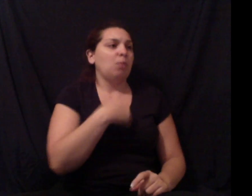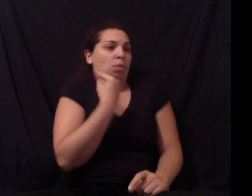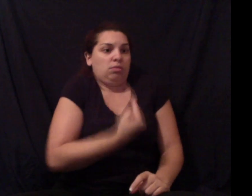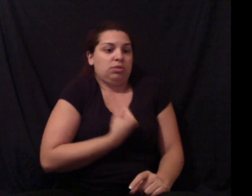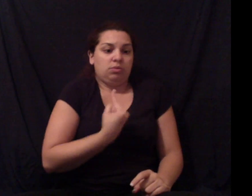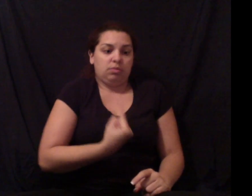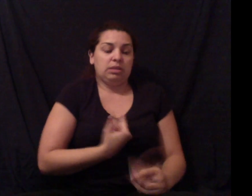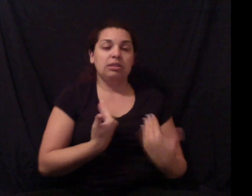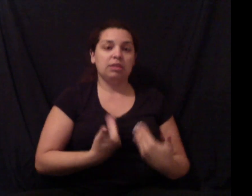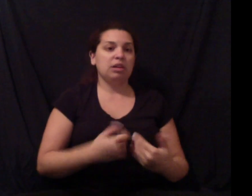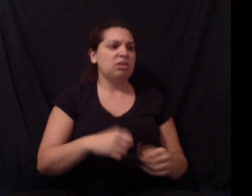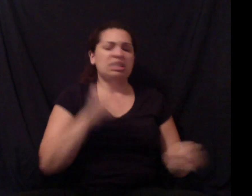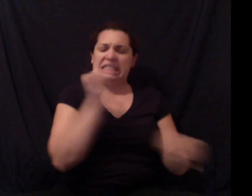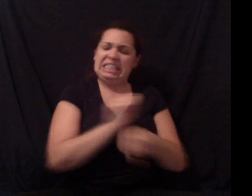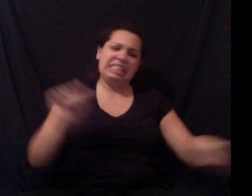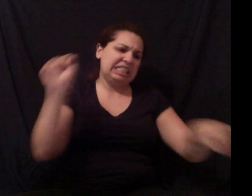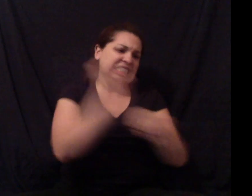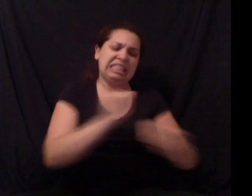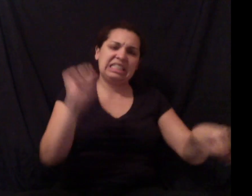doing this. So it's a lot of work, but,